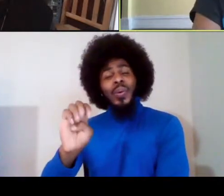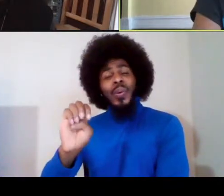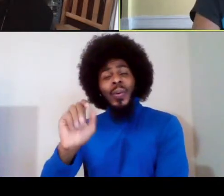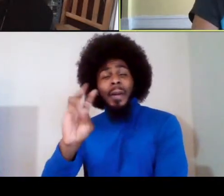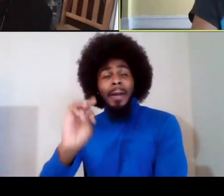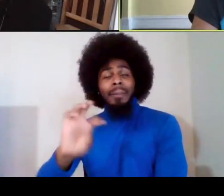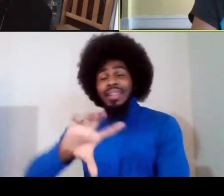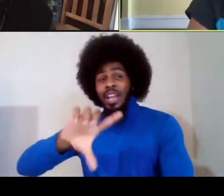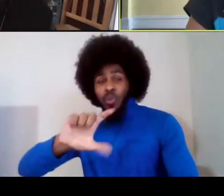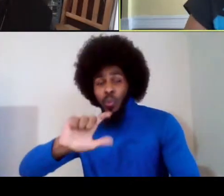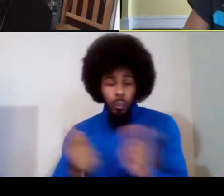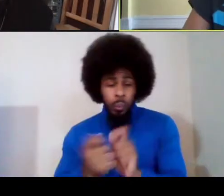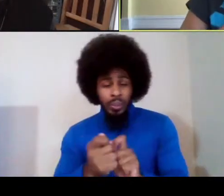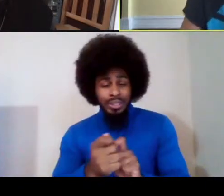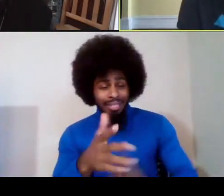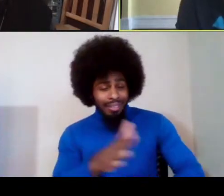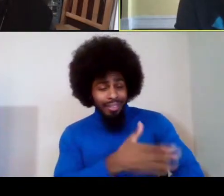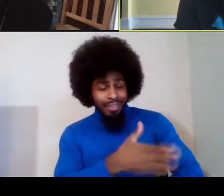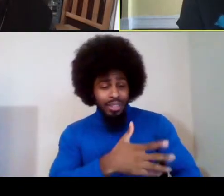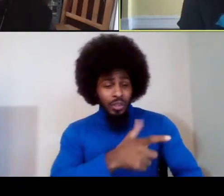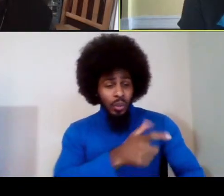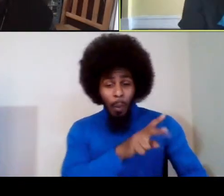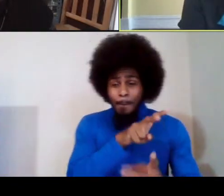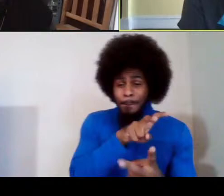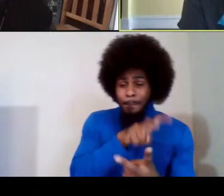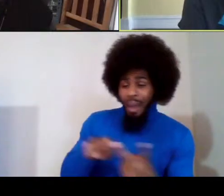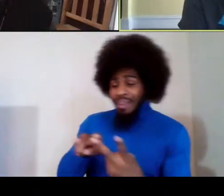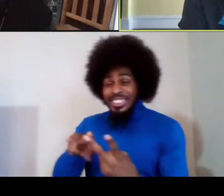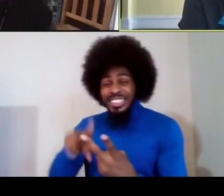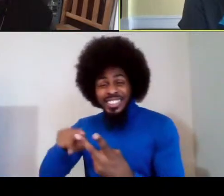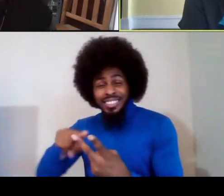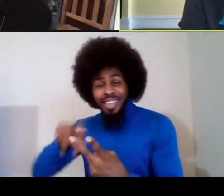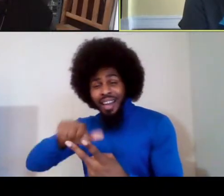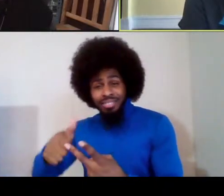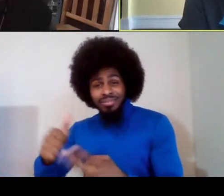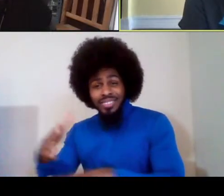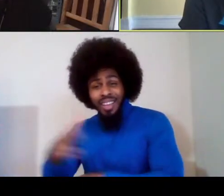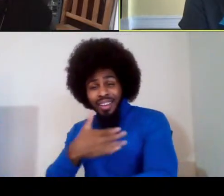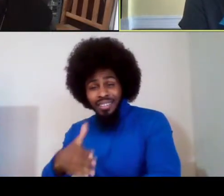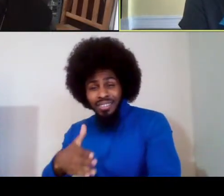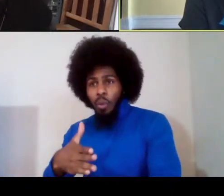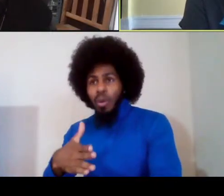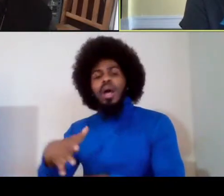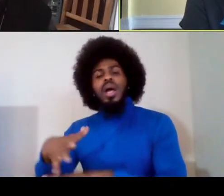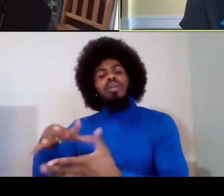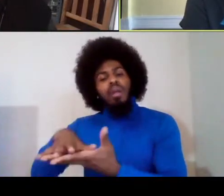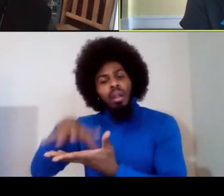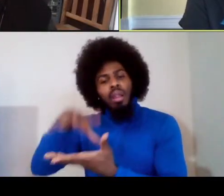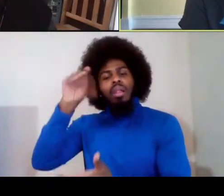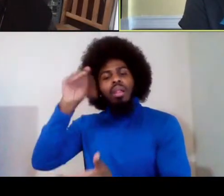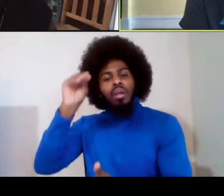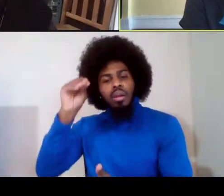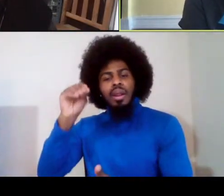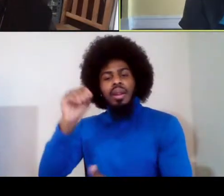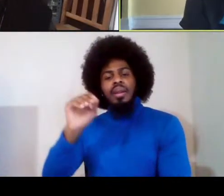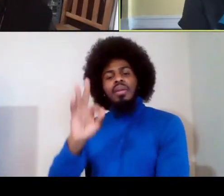then they switch back to the first song. So that's how I was like learning folklore, right? It's like, I would